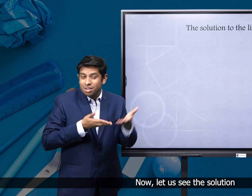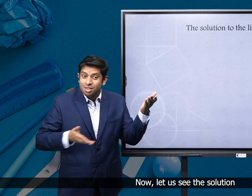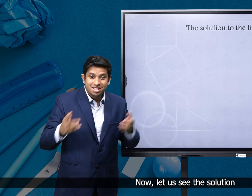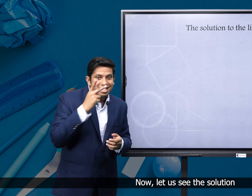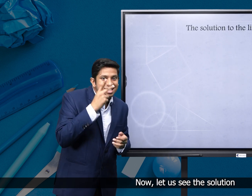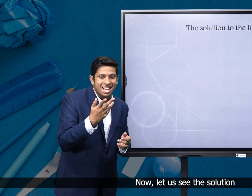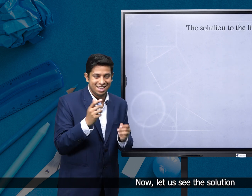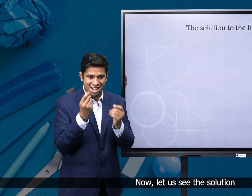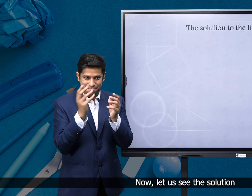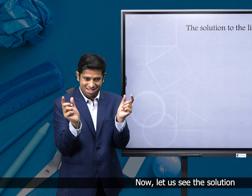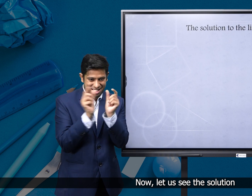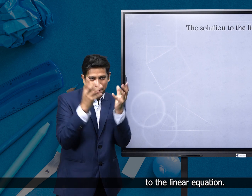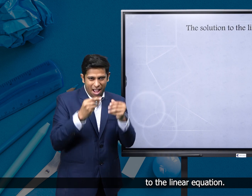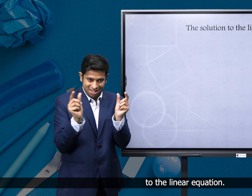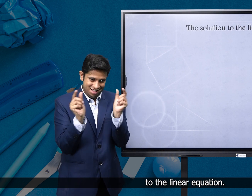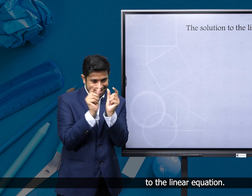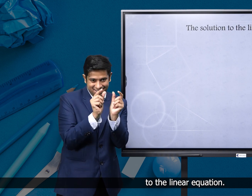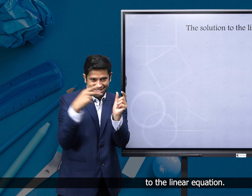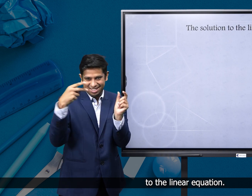Now let us see the solution to the linear equation.